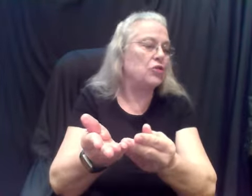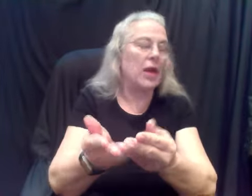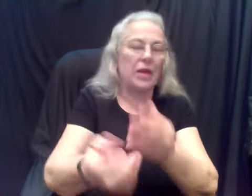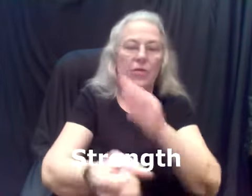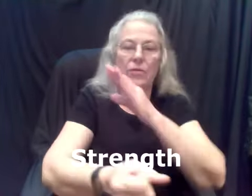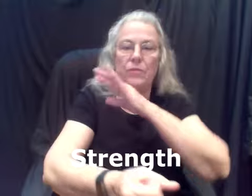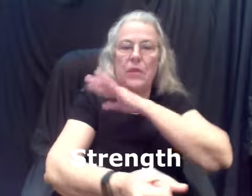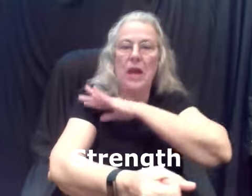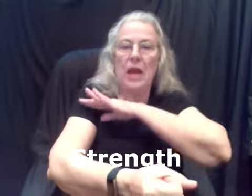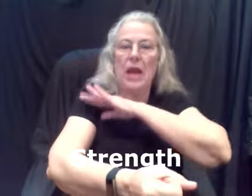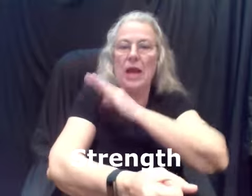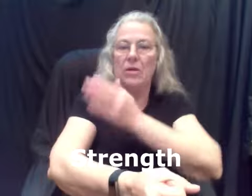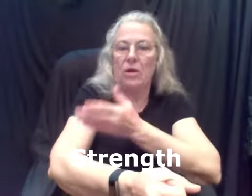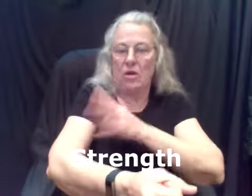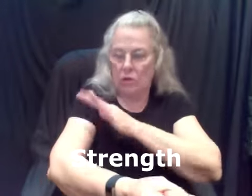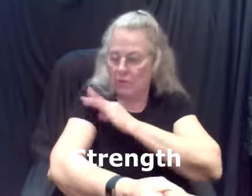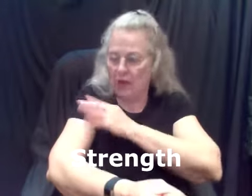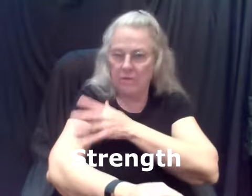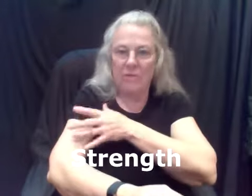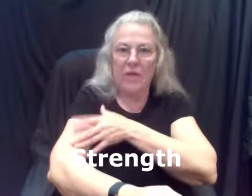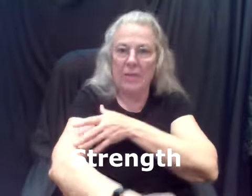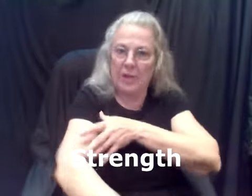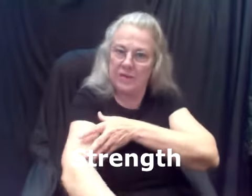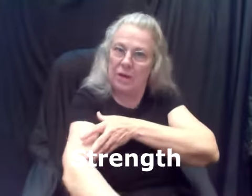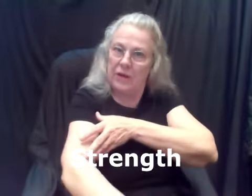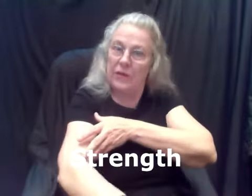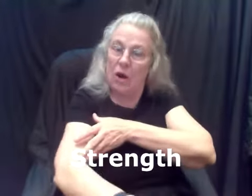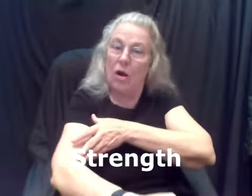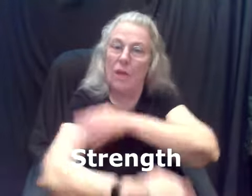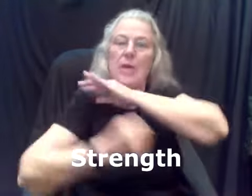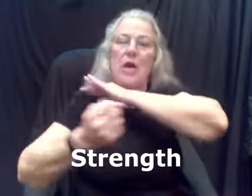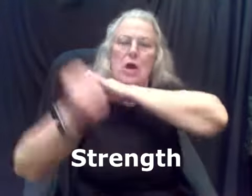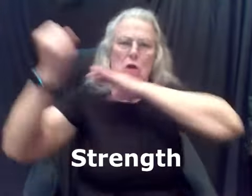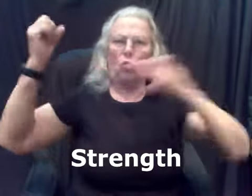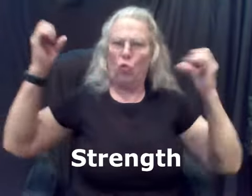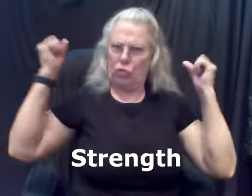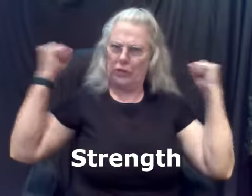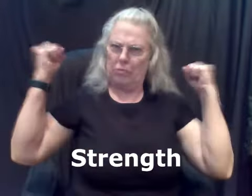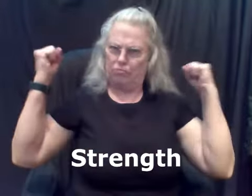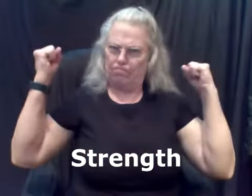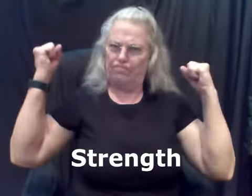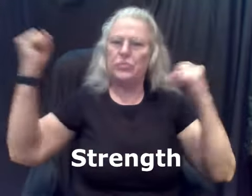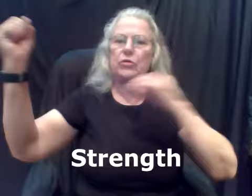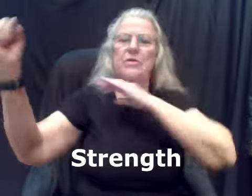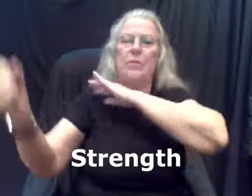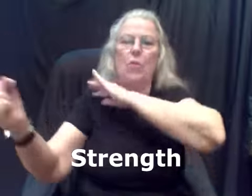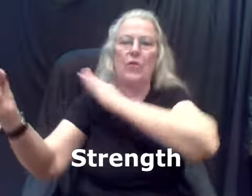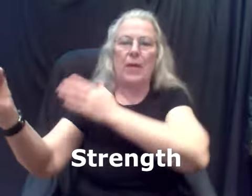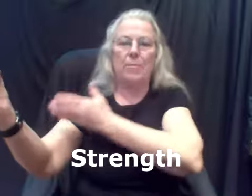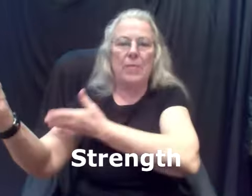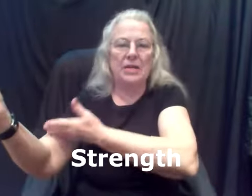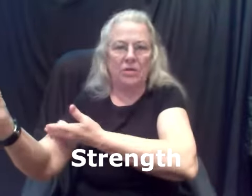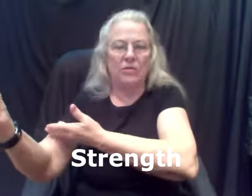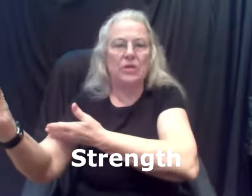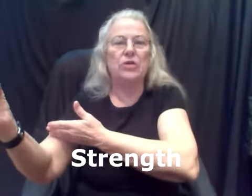Strength. And you've got that muscle in the arm, and oh, you see him do this now. Well, that muscle that they're